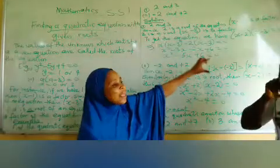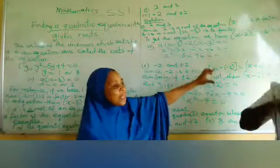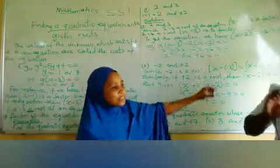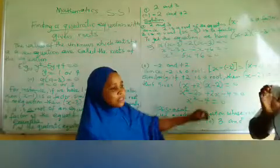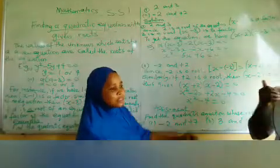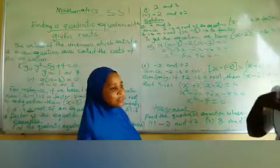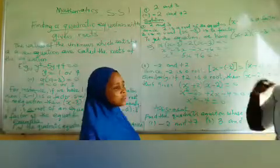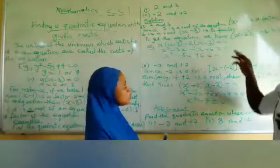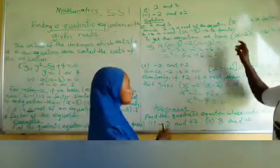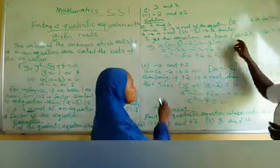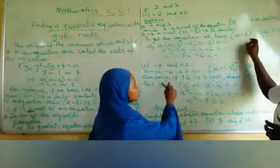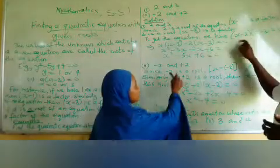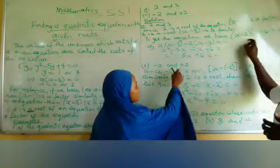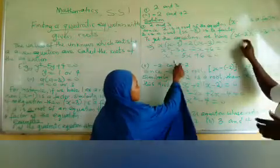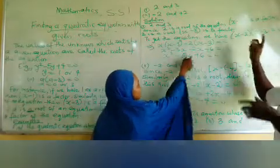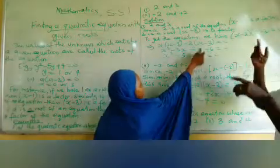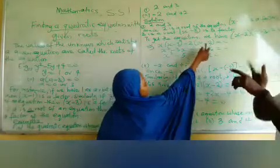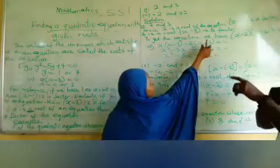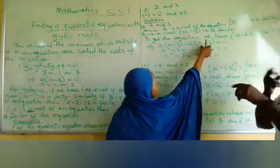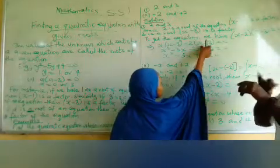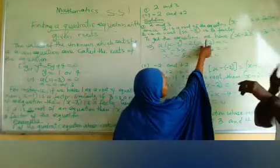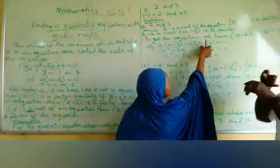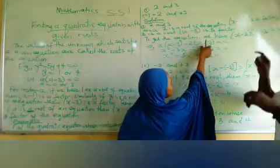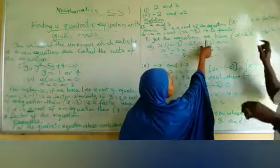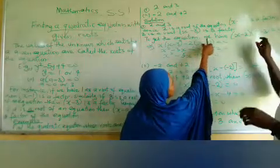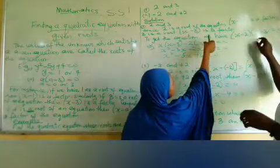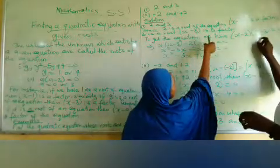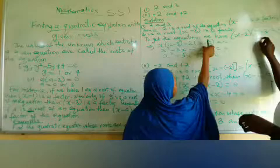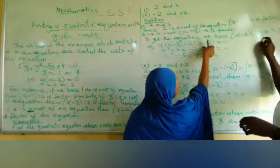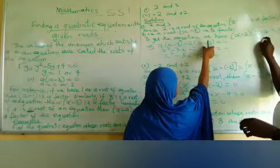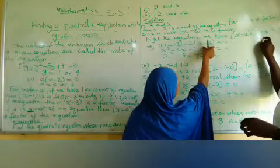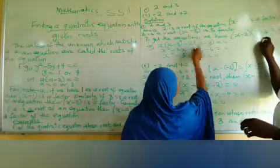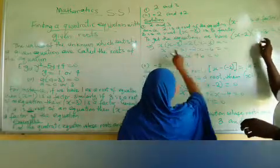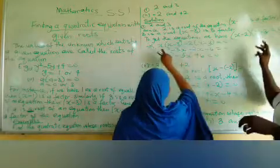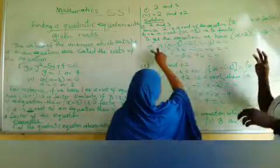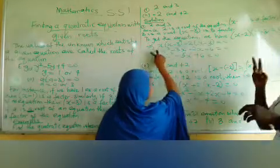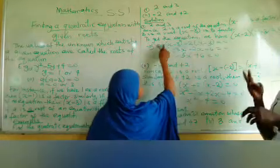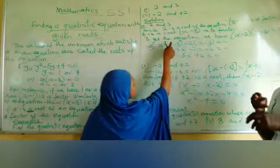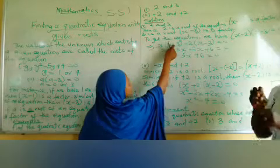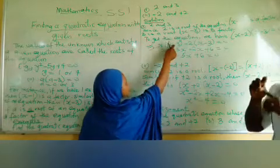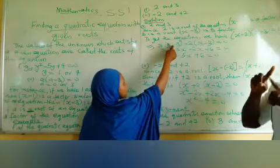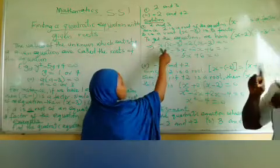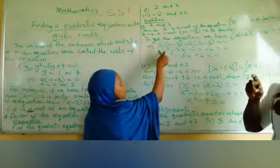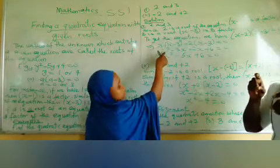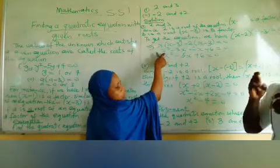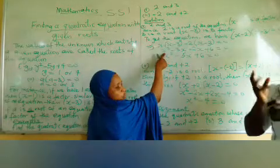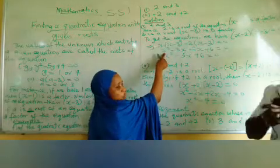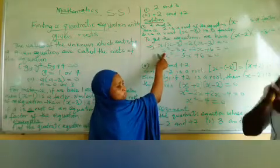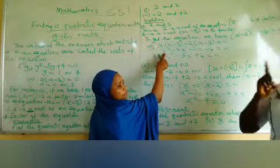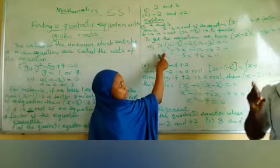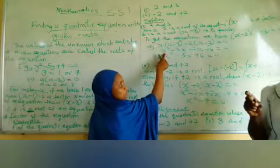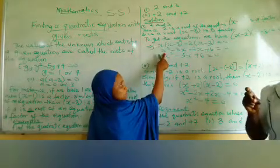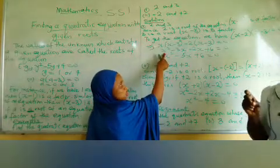bracket to multiply the second bracket. X times x will give us x